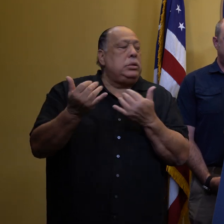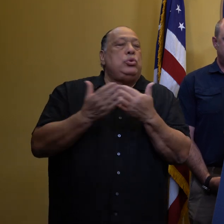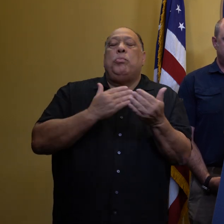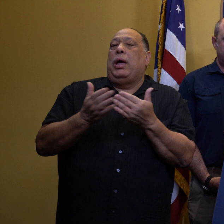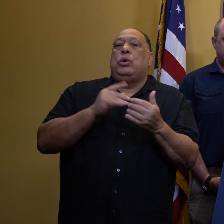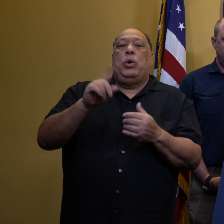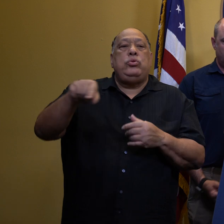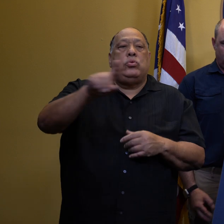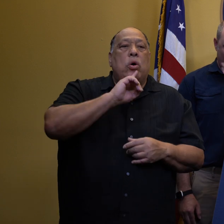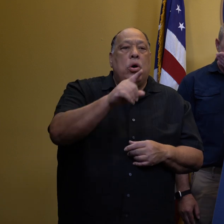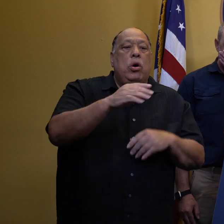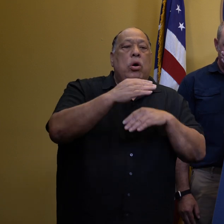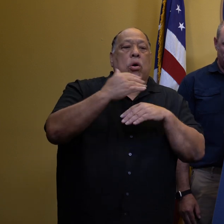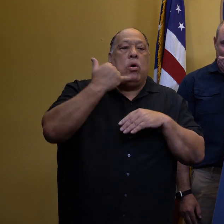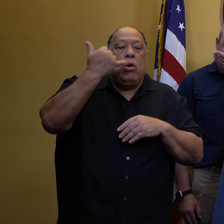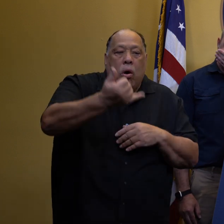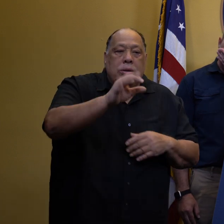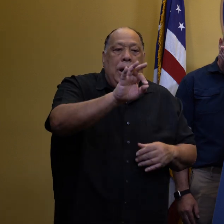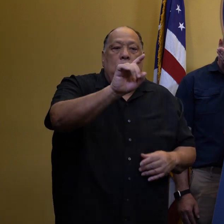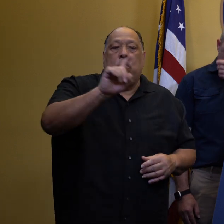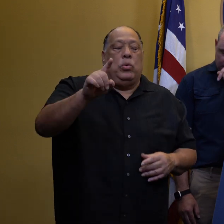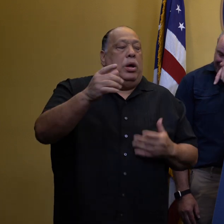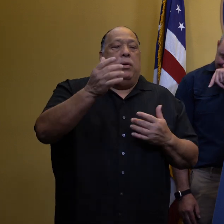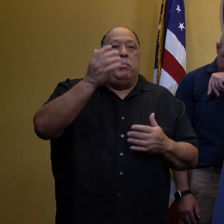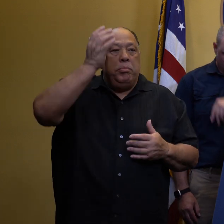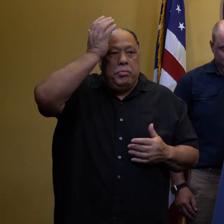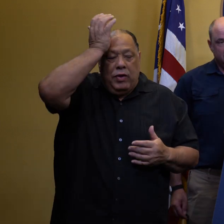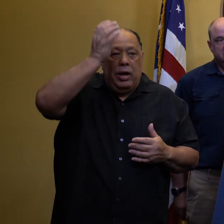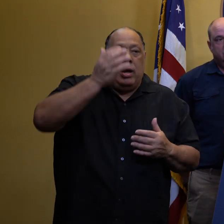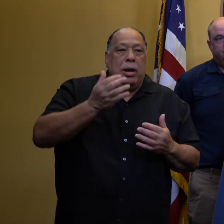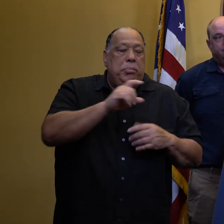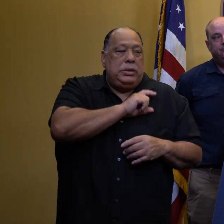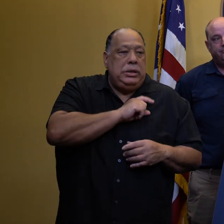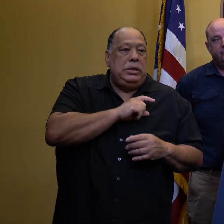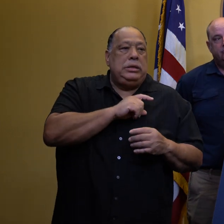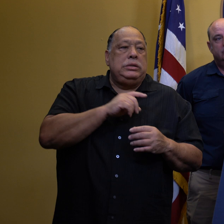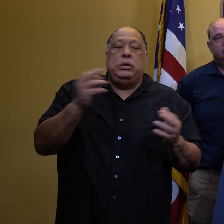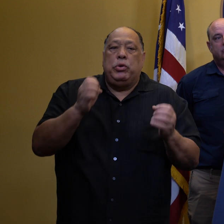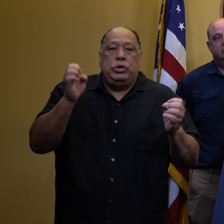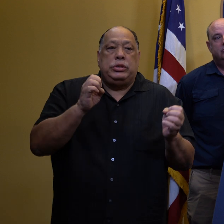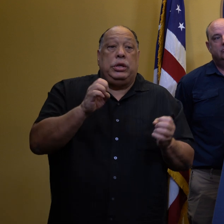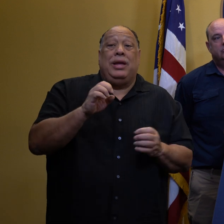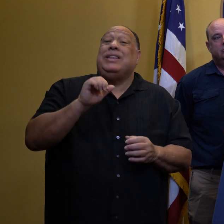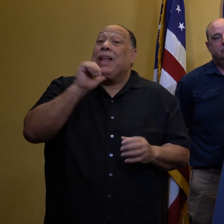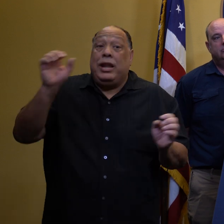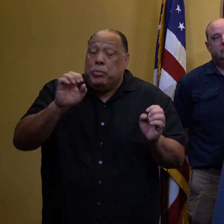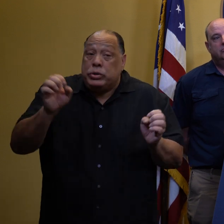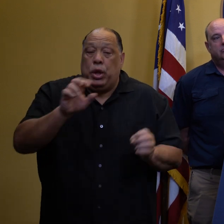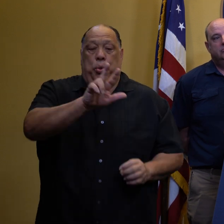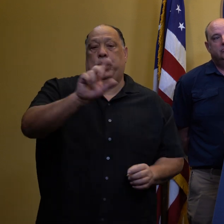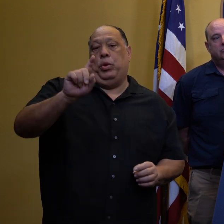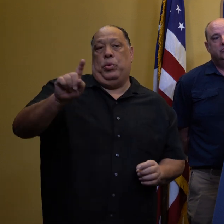are, call 911 if you have an emergency, police, fire, or EMS emergency, and 311 for any non-emergency